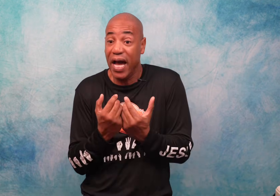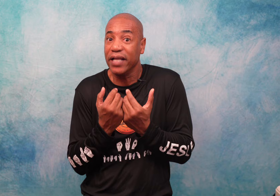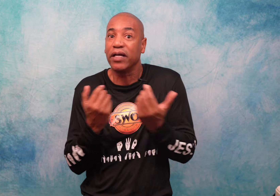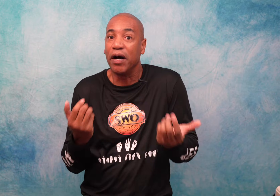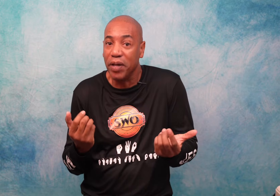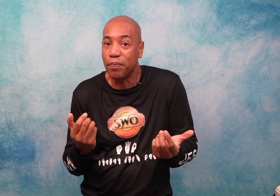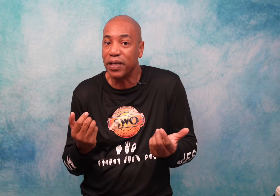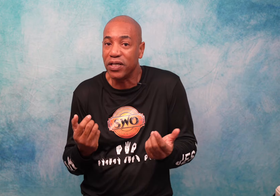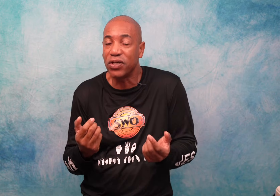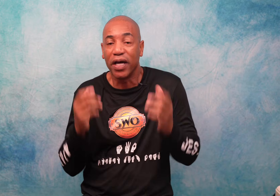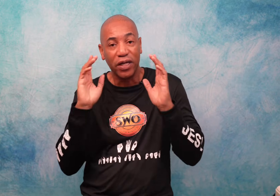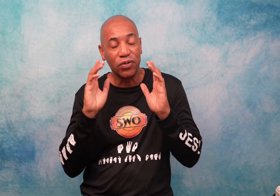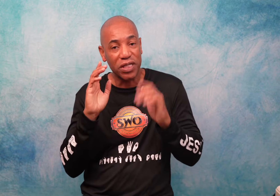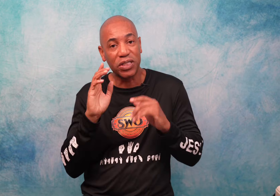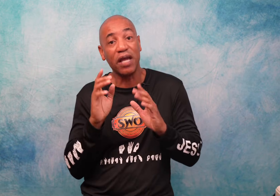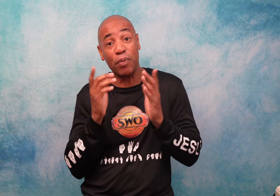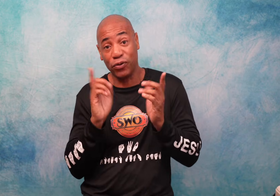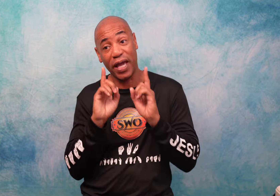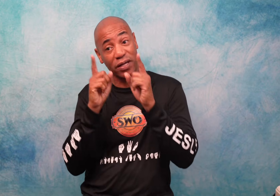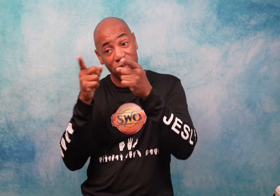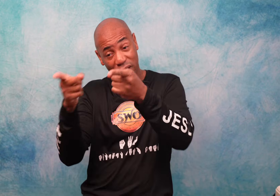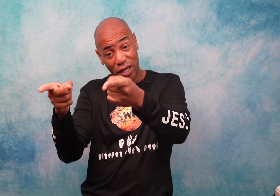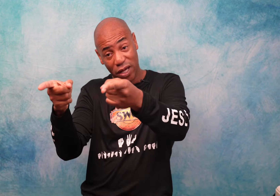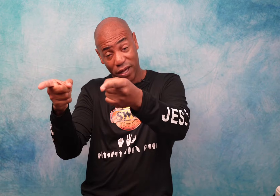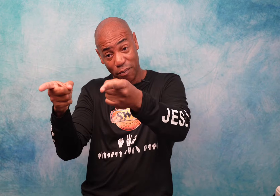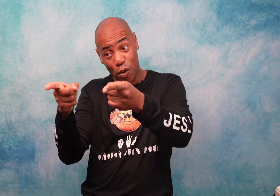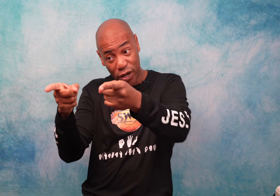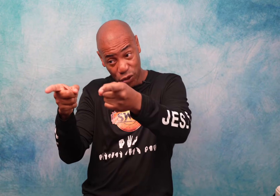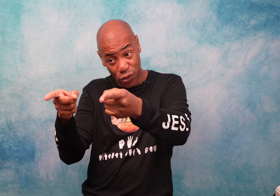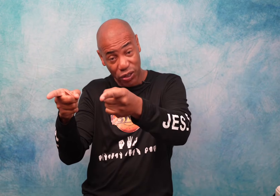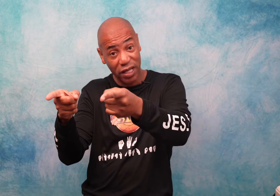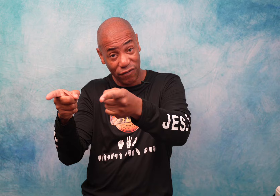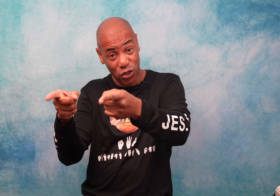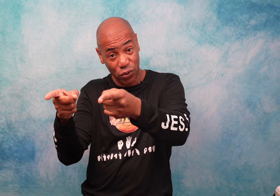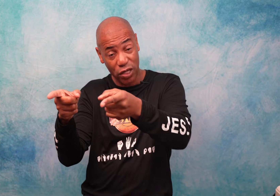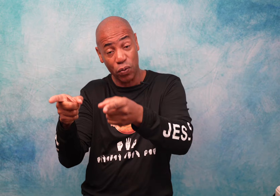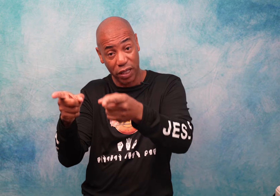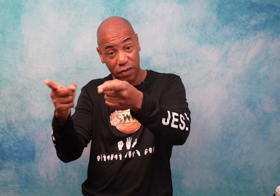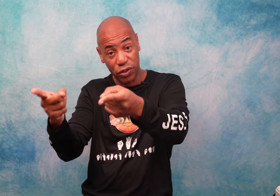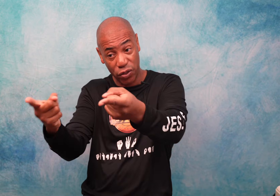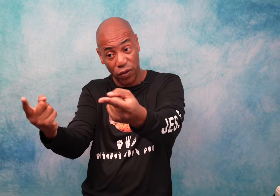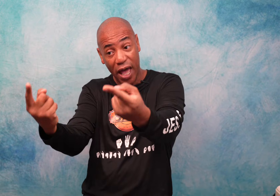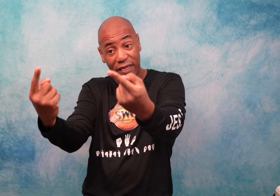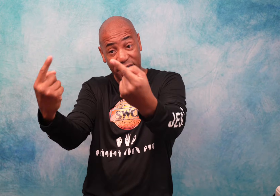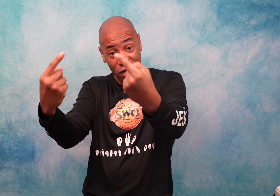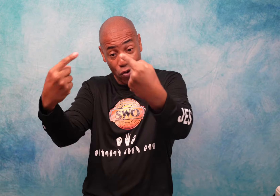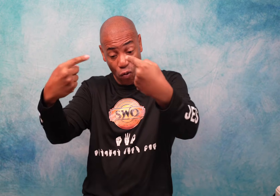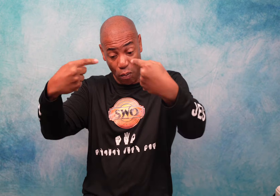sign come here, please, you just take both hands, point it towards the individual that you want to come to you. Then you'll